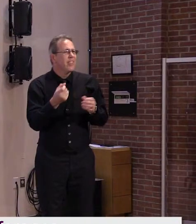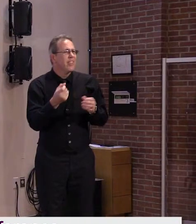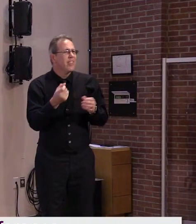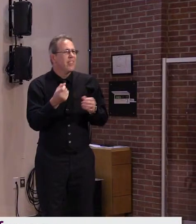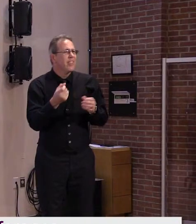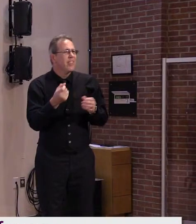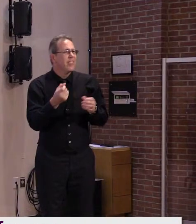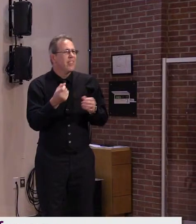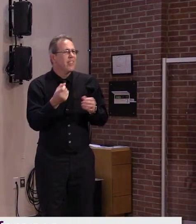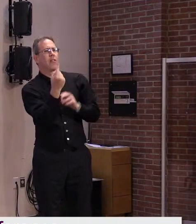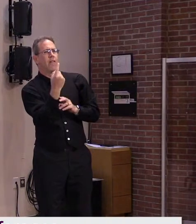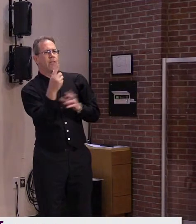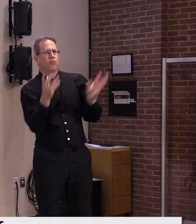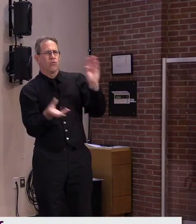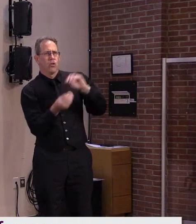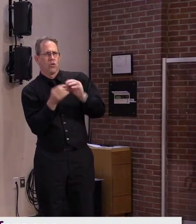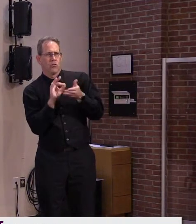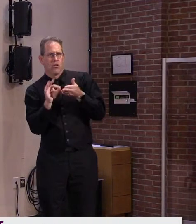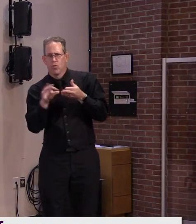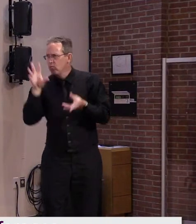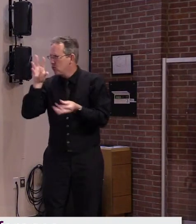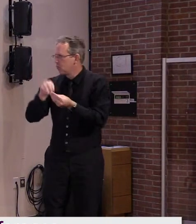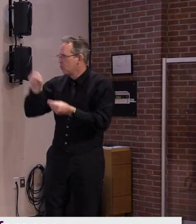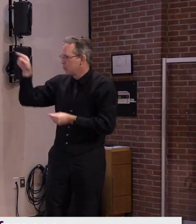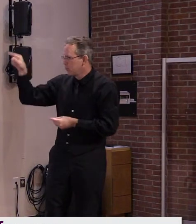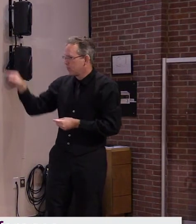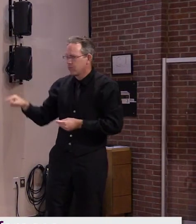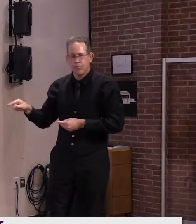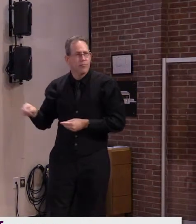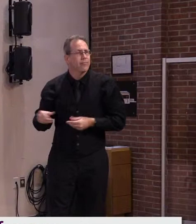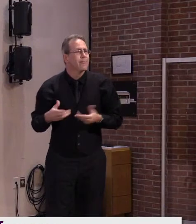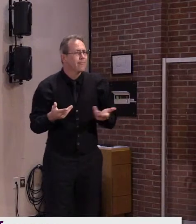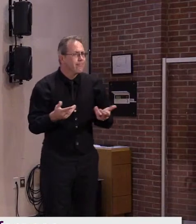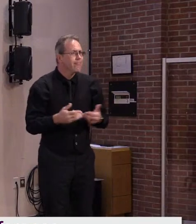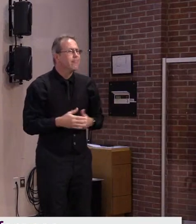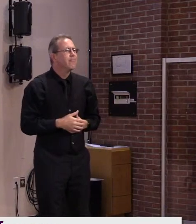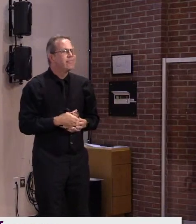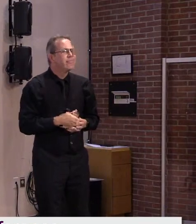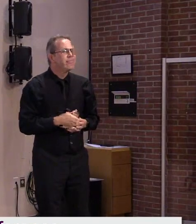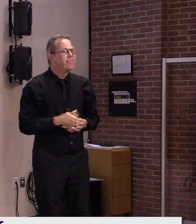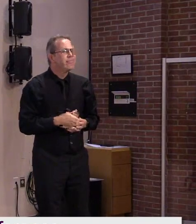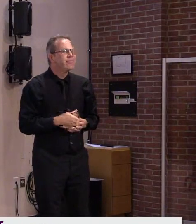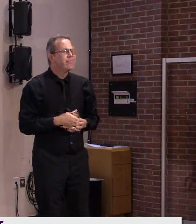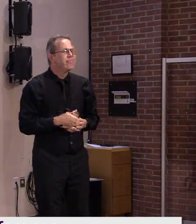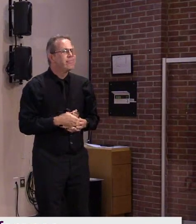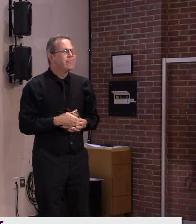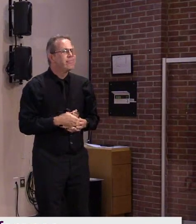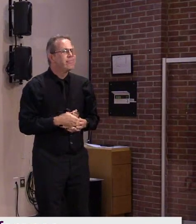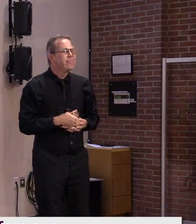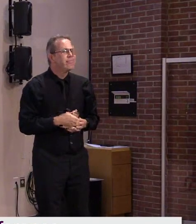77, up 41 cases from last modeling